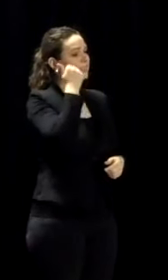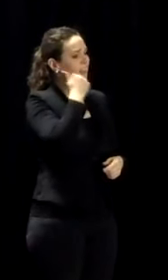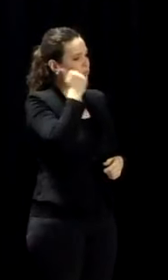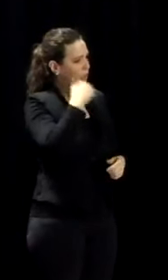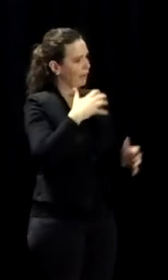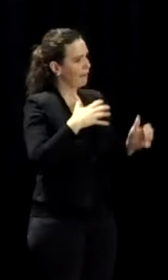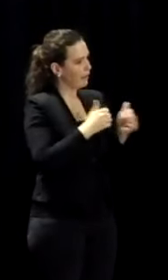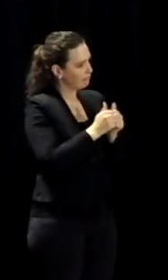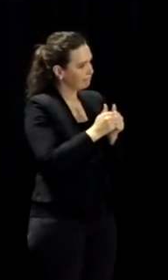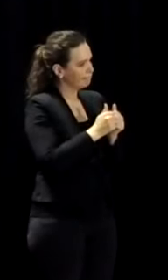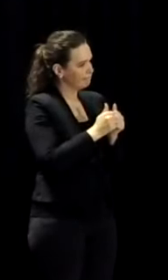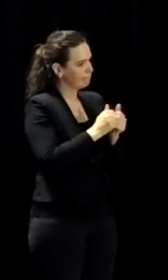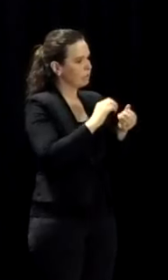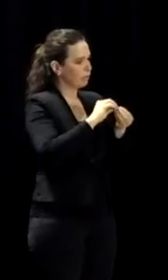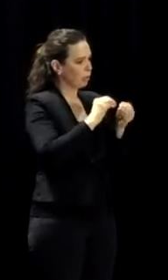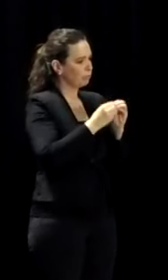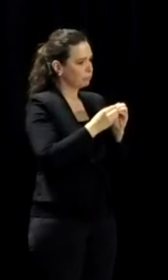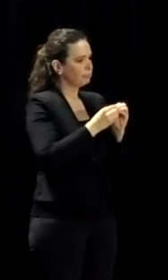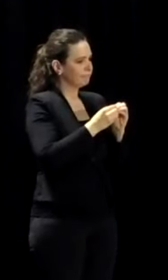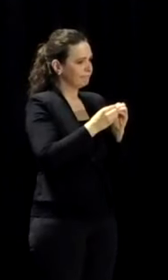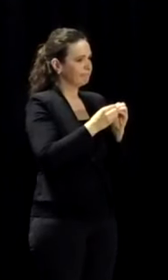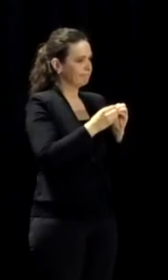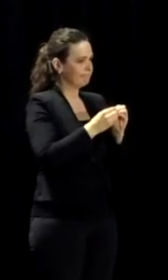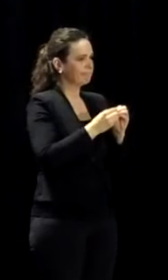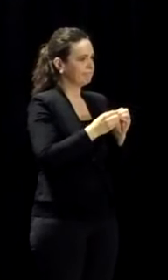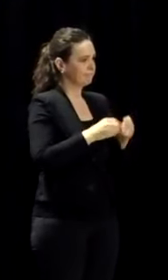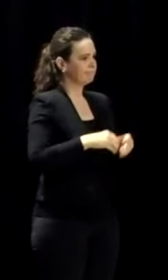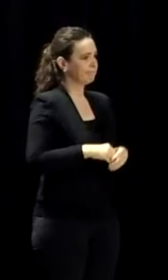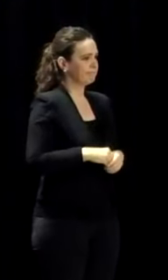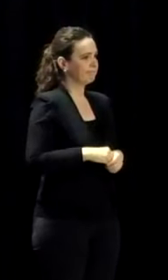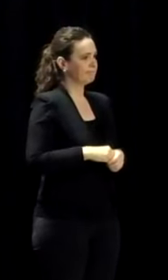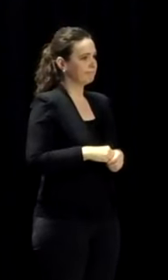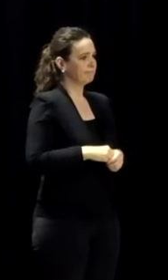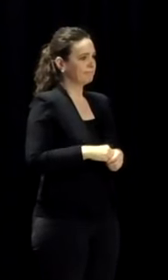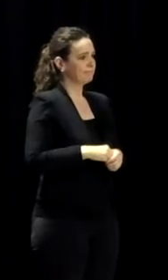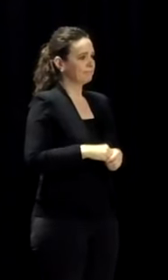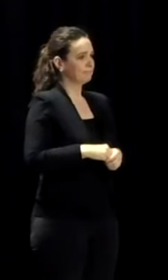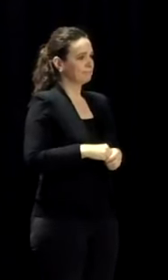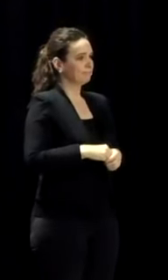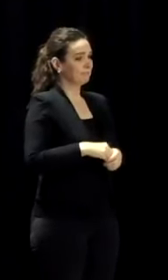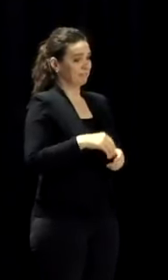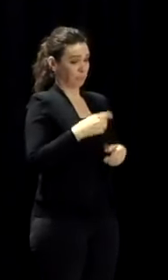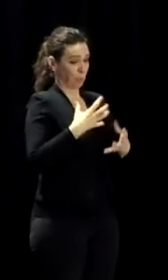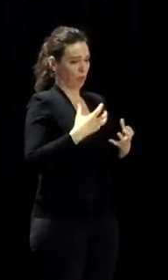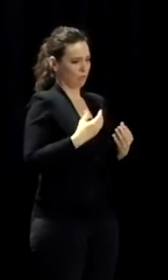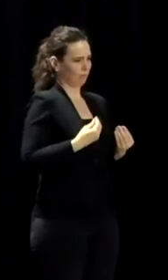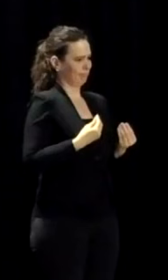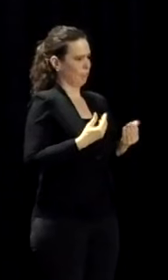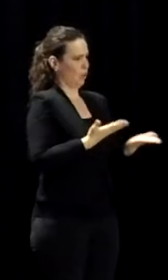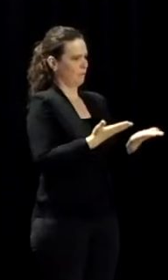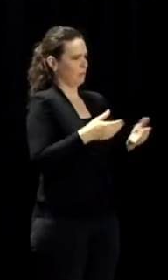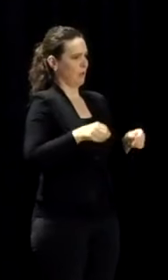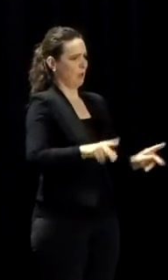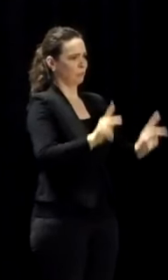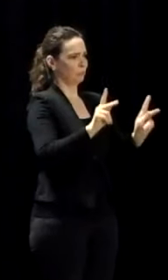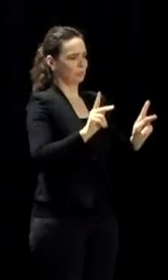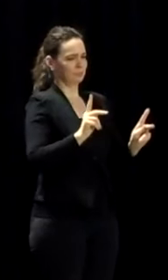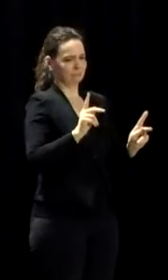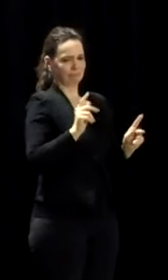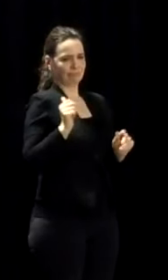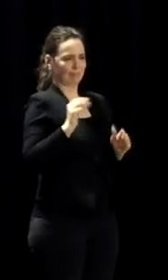updated information and to really give our leaders a chance to address ongoing concerns that we're seeing